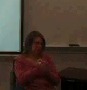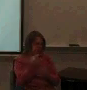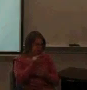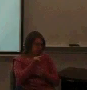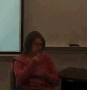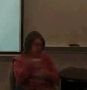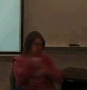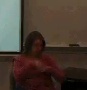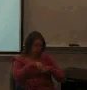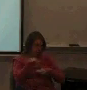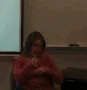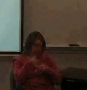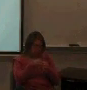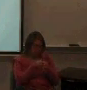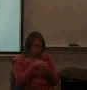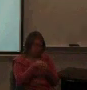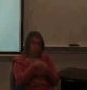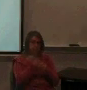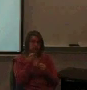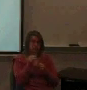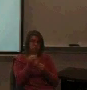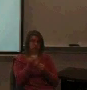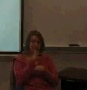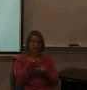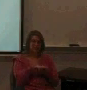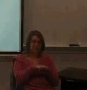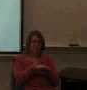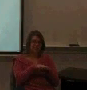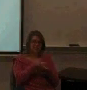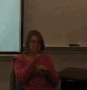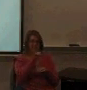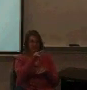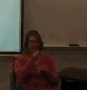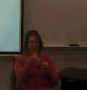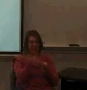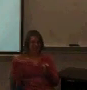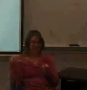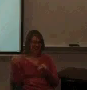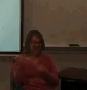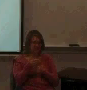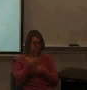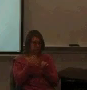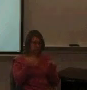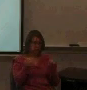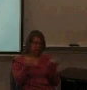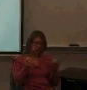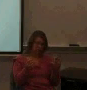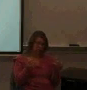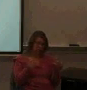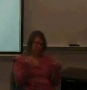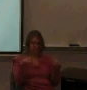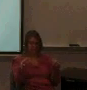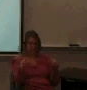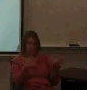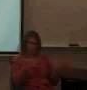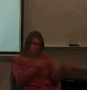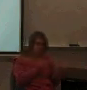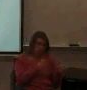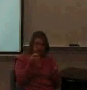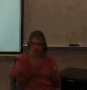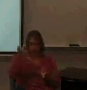nitrogen molecule. So again, it's on this sort of fine line between solid and liquid, between order and